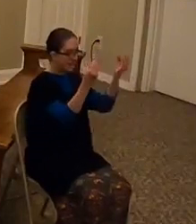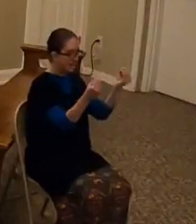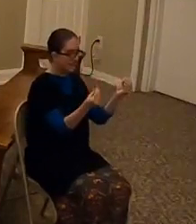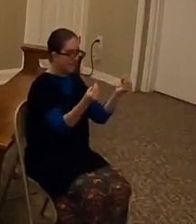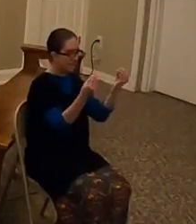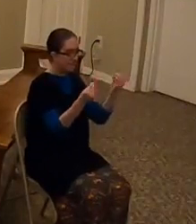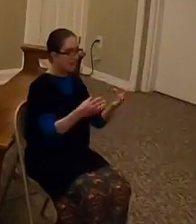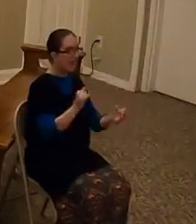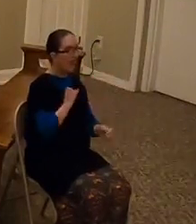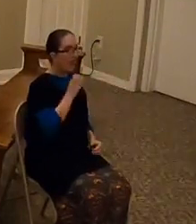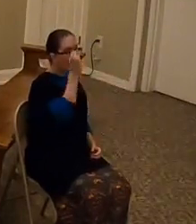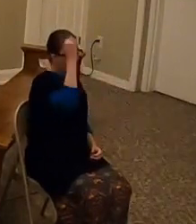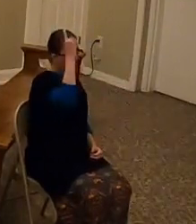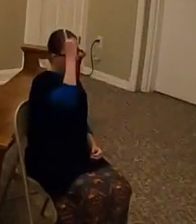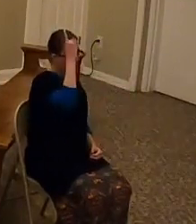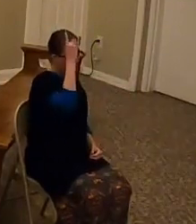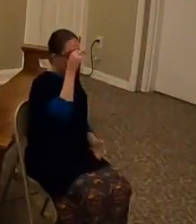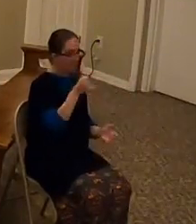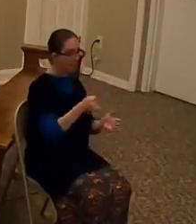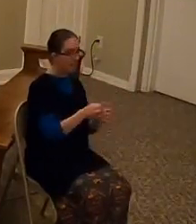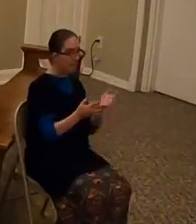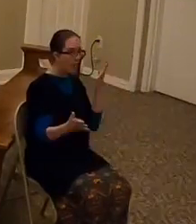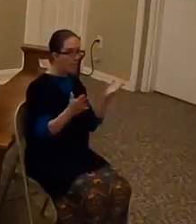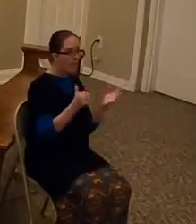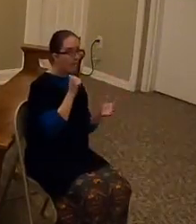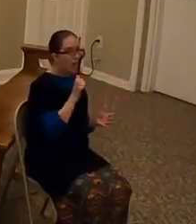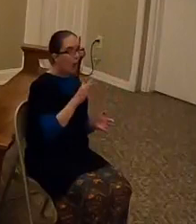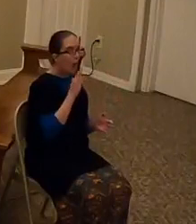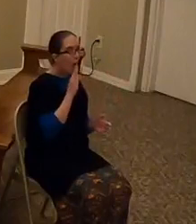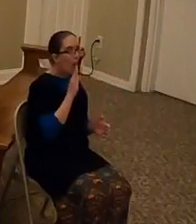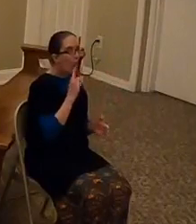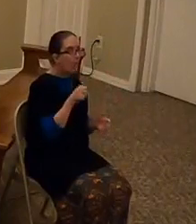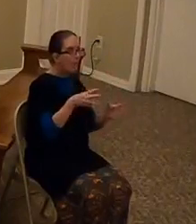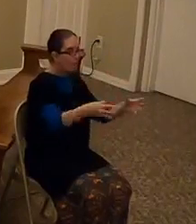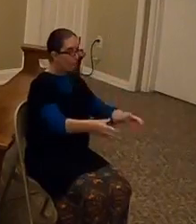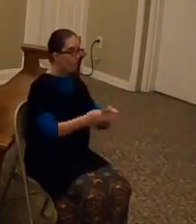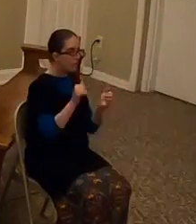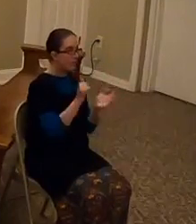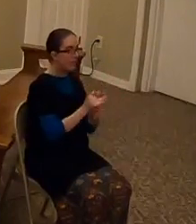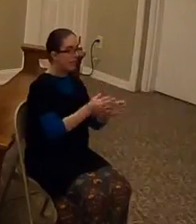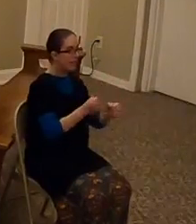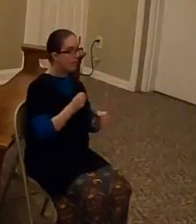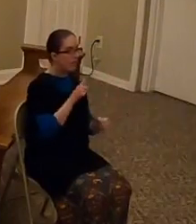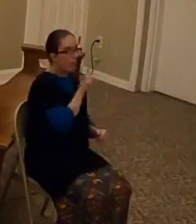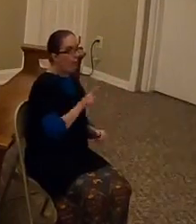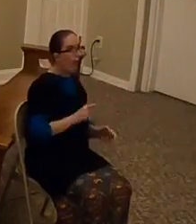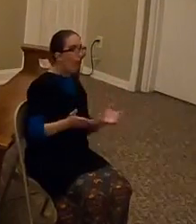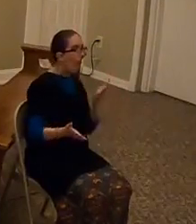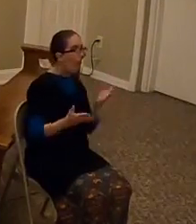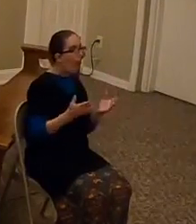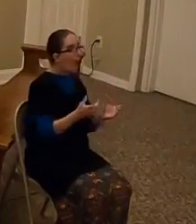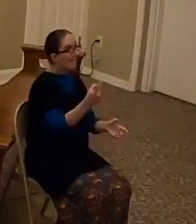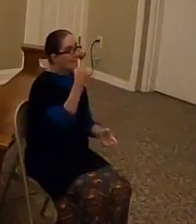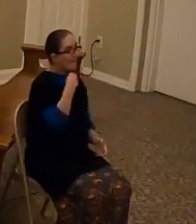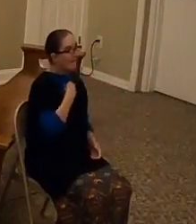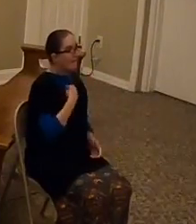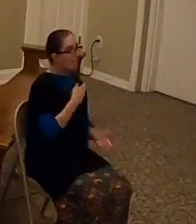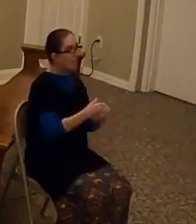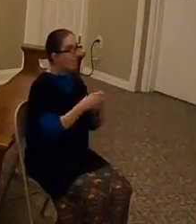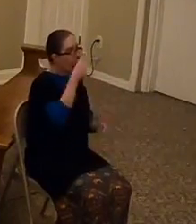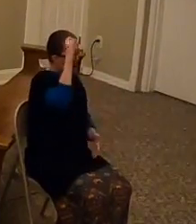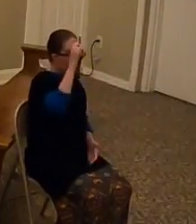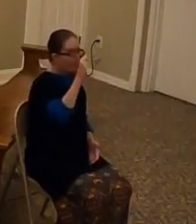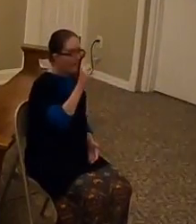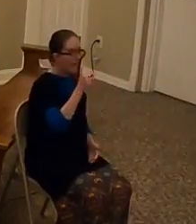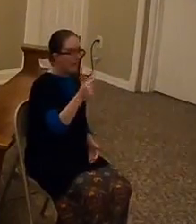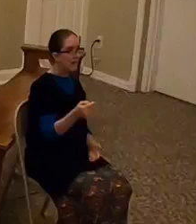I understand. Amen. It may not be the rapture that takes me out. The Lord may come back for me before he comes,